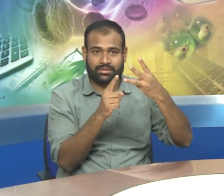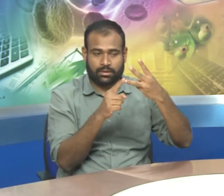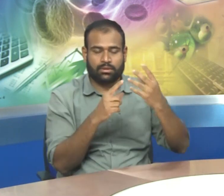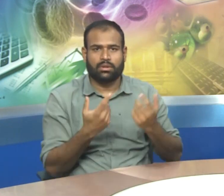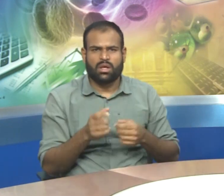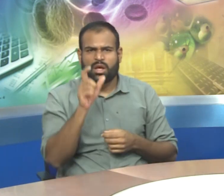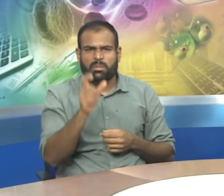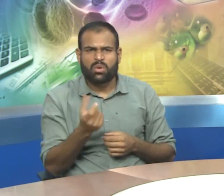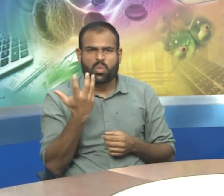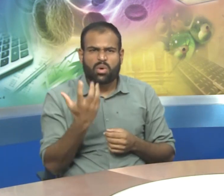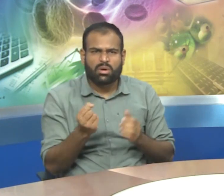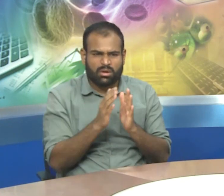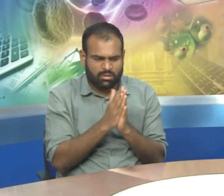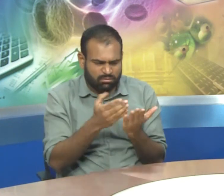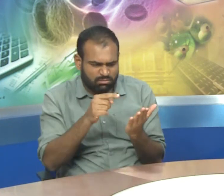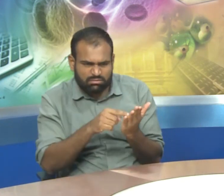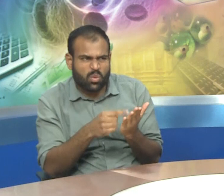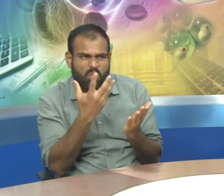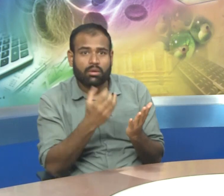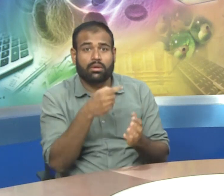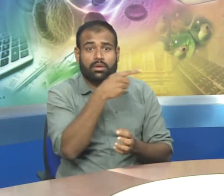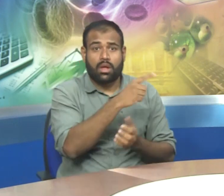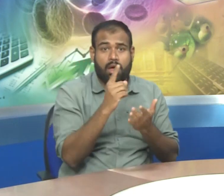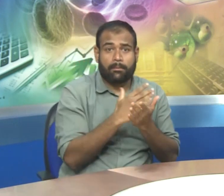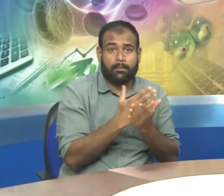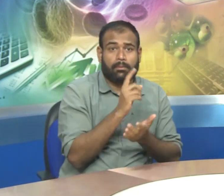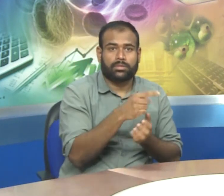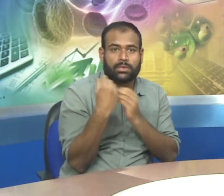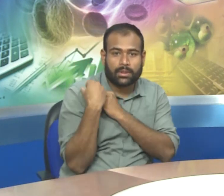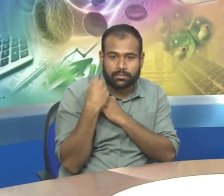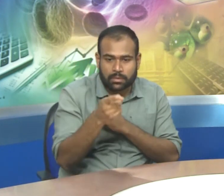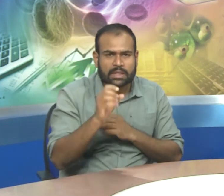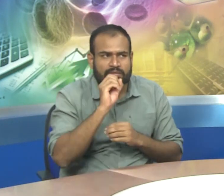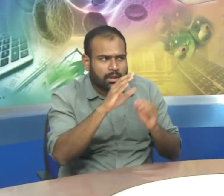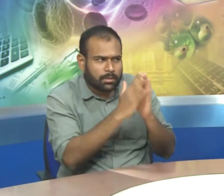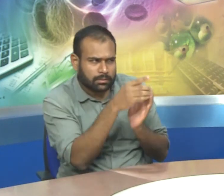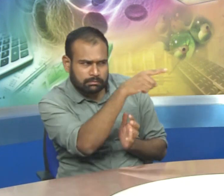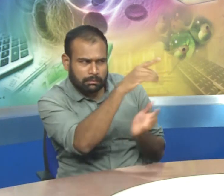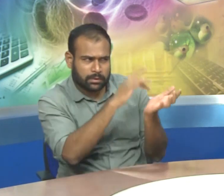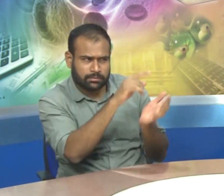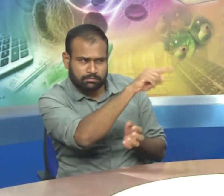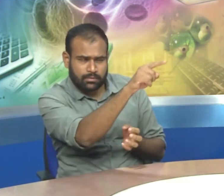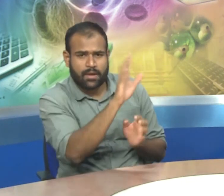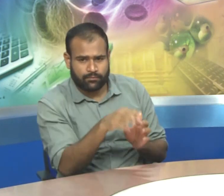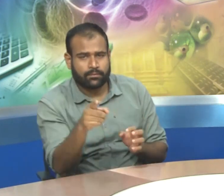And the third point under reference service explains it as user is given the